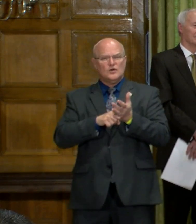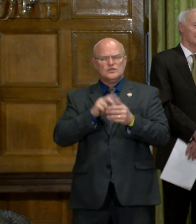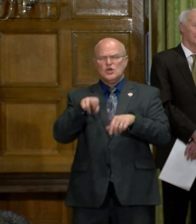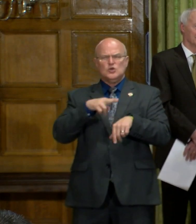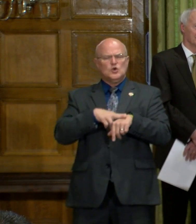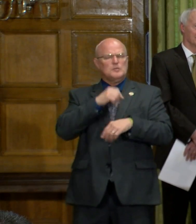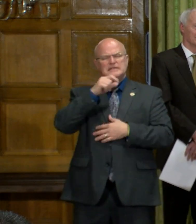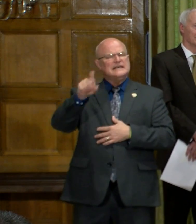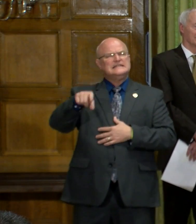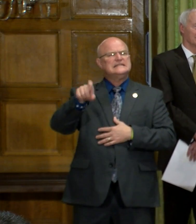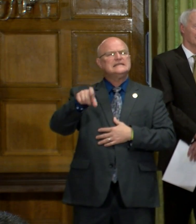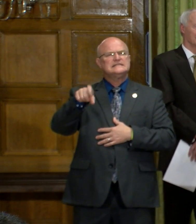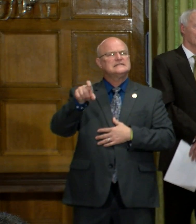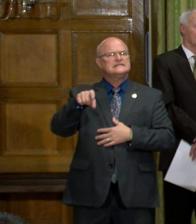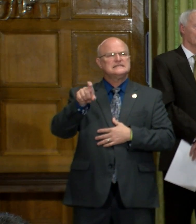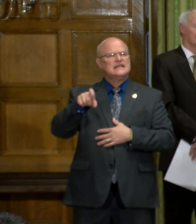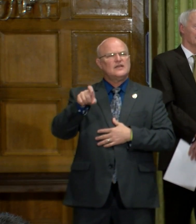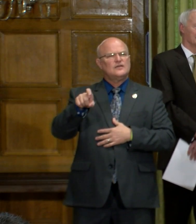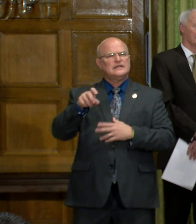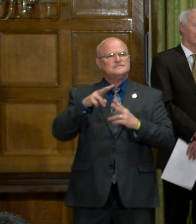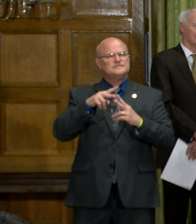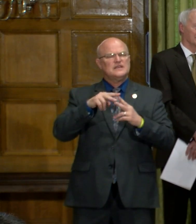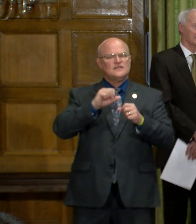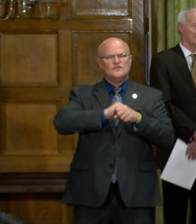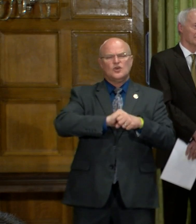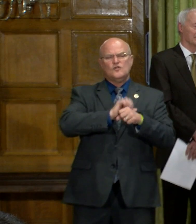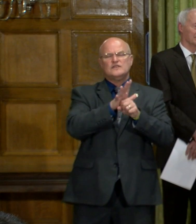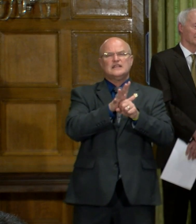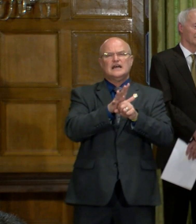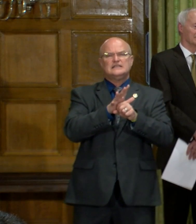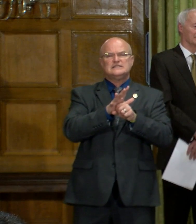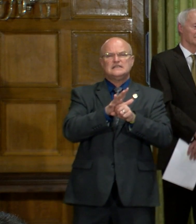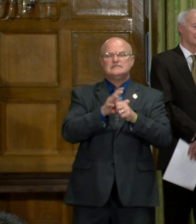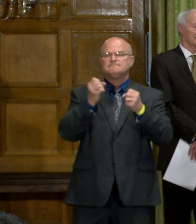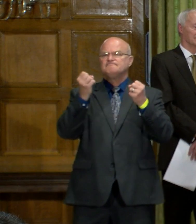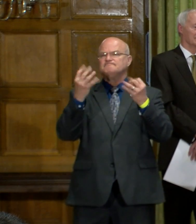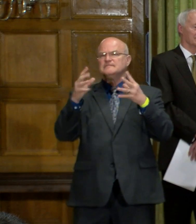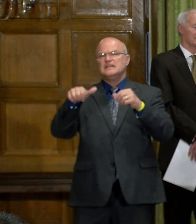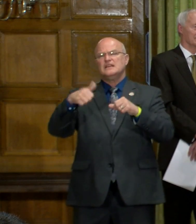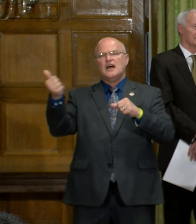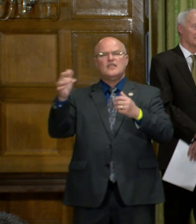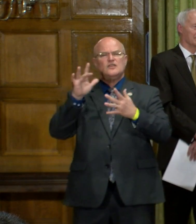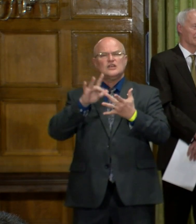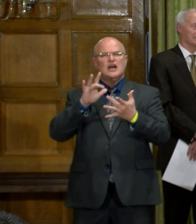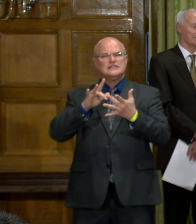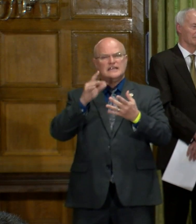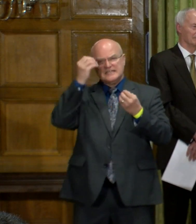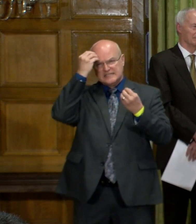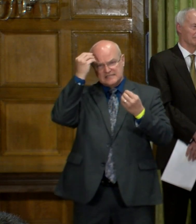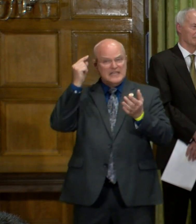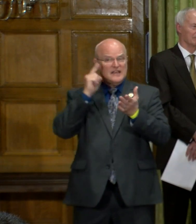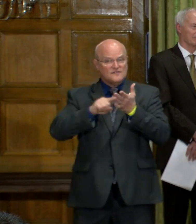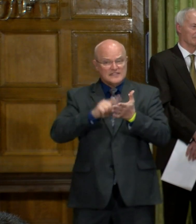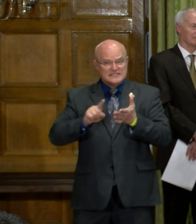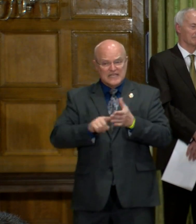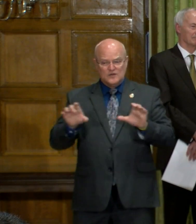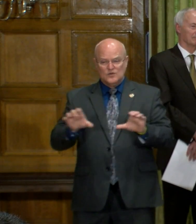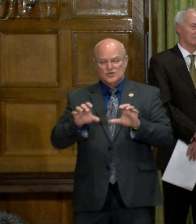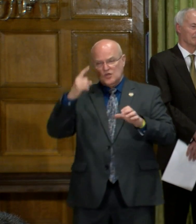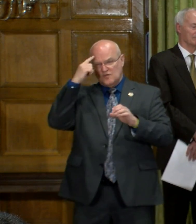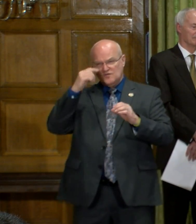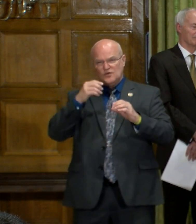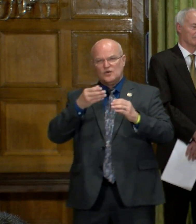Usually that's not necessary, either for COVID-19 or for the many other contact investigations that we do for